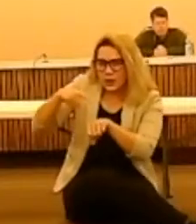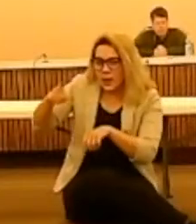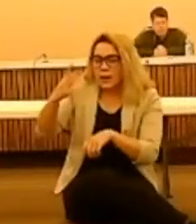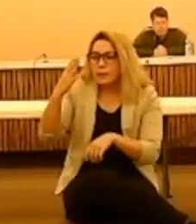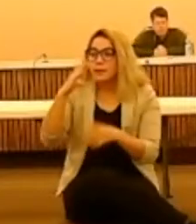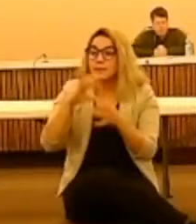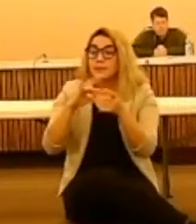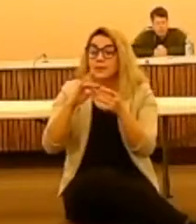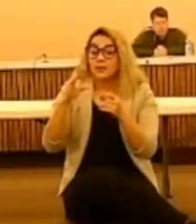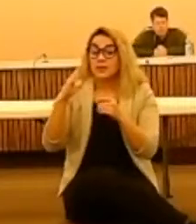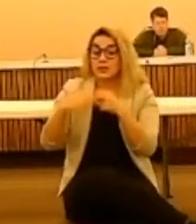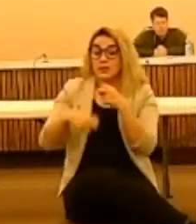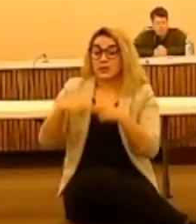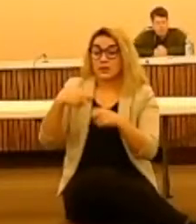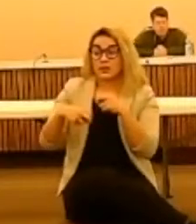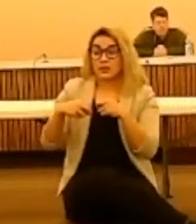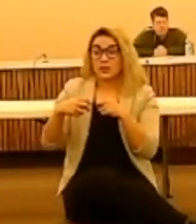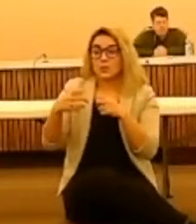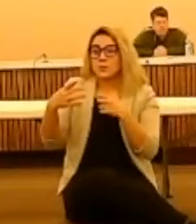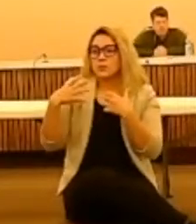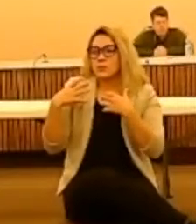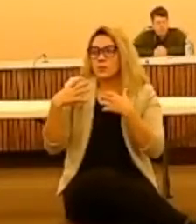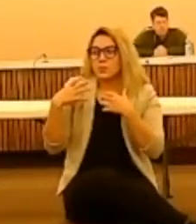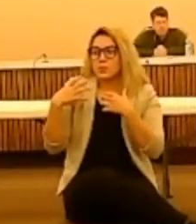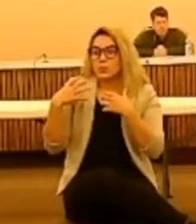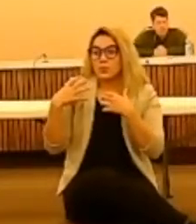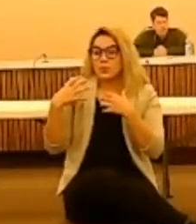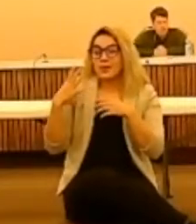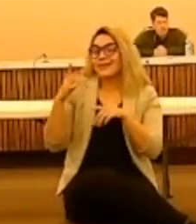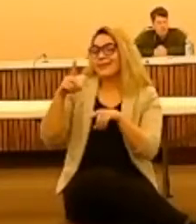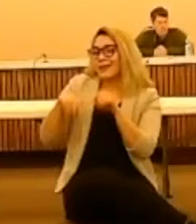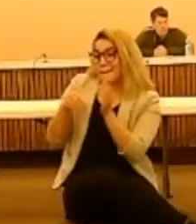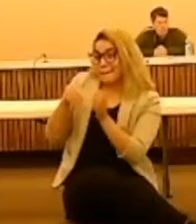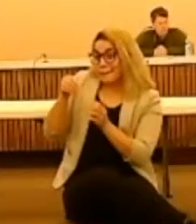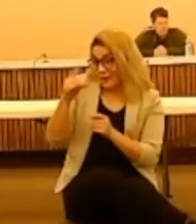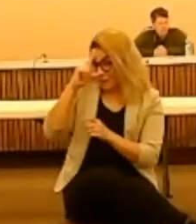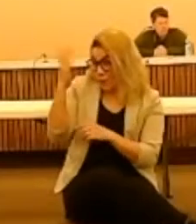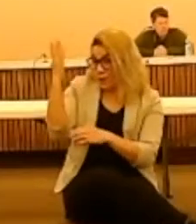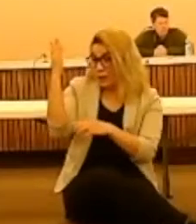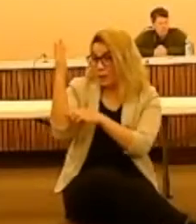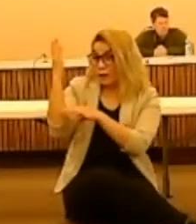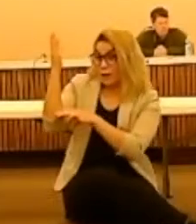think it should come down, it's just that you can't afford to do so at this time. Is that correct?